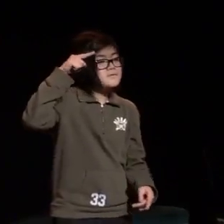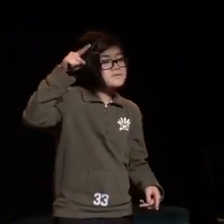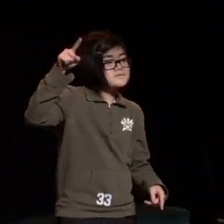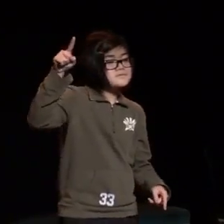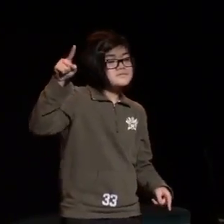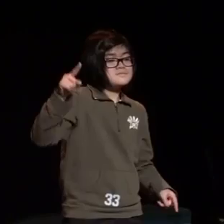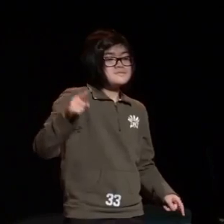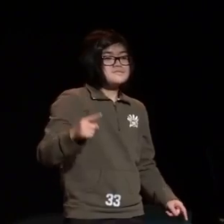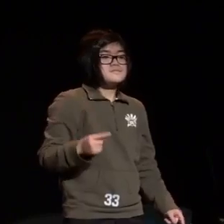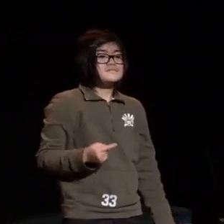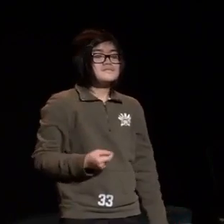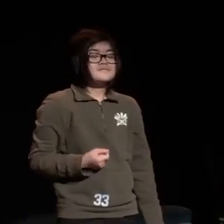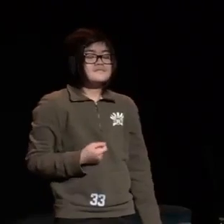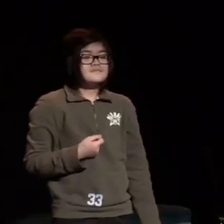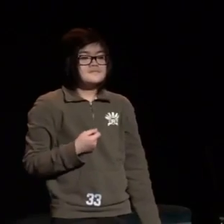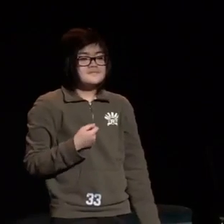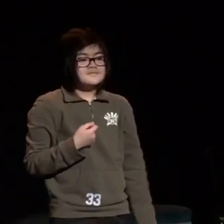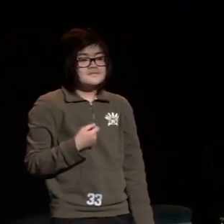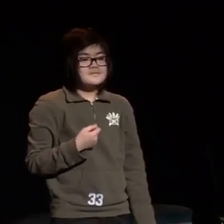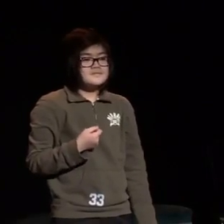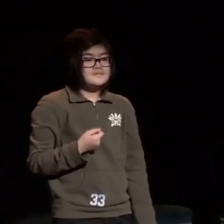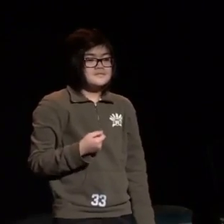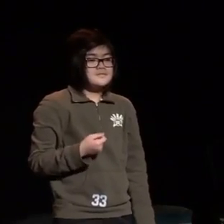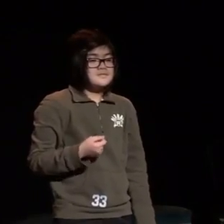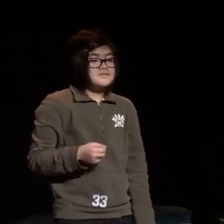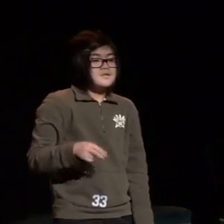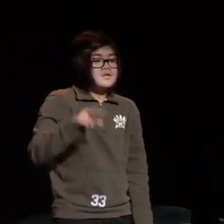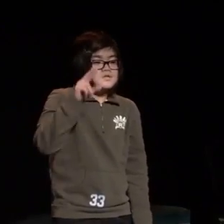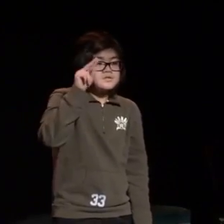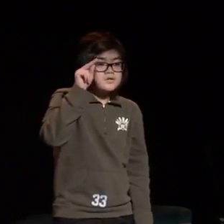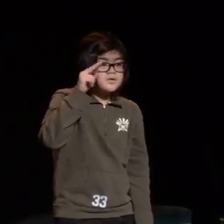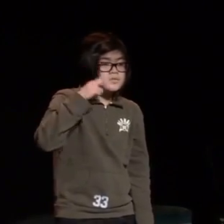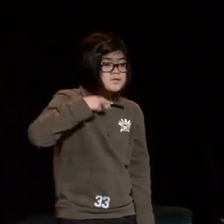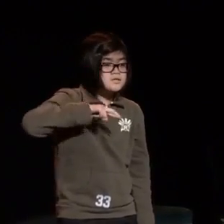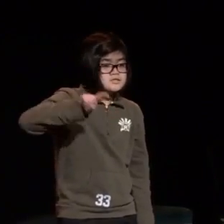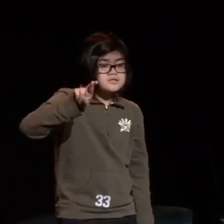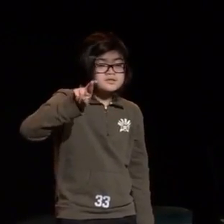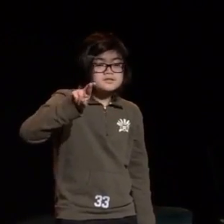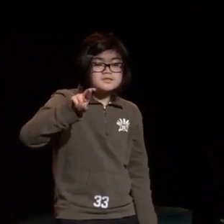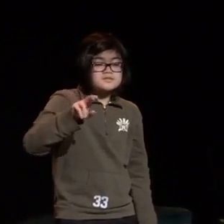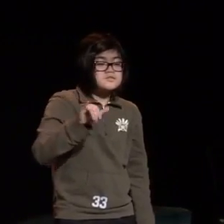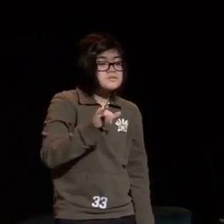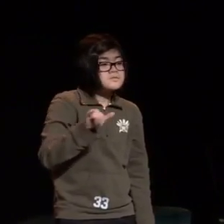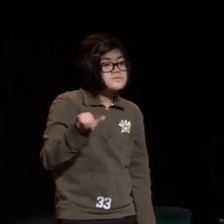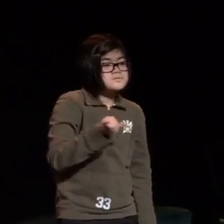I love religion too.